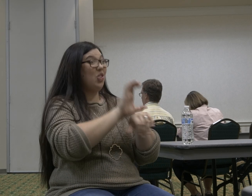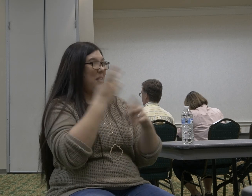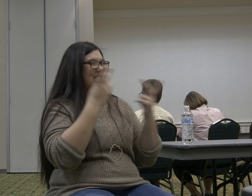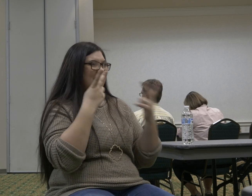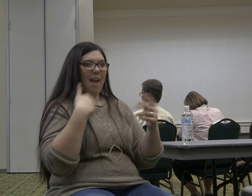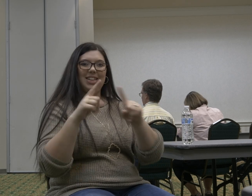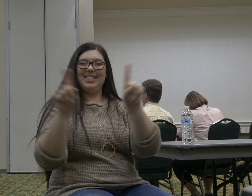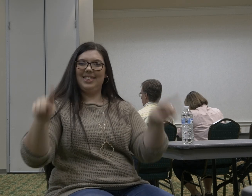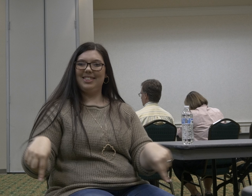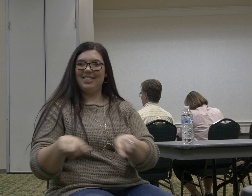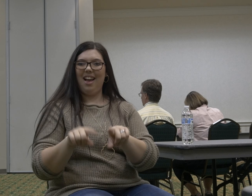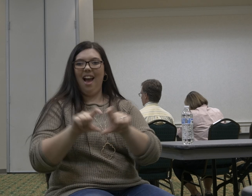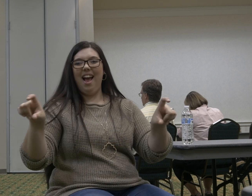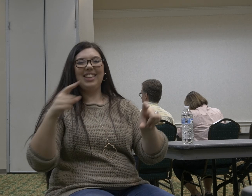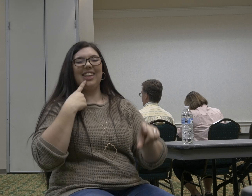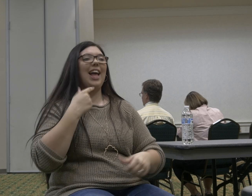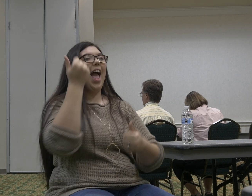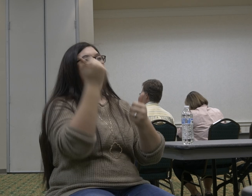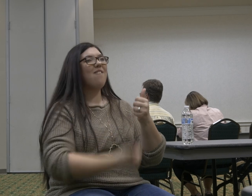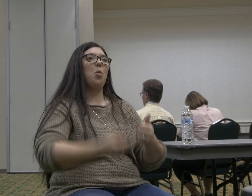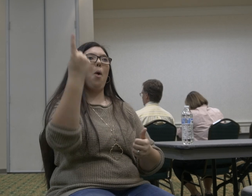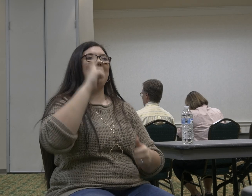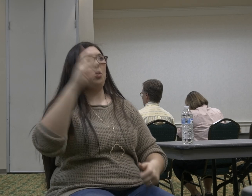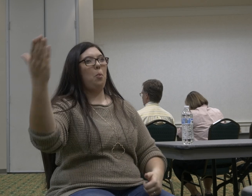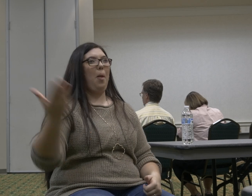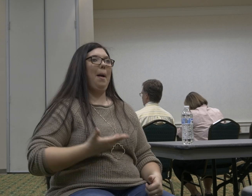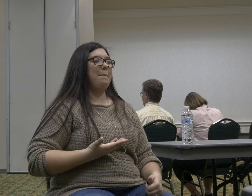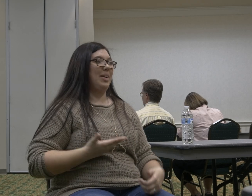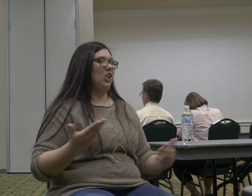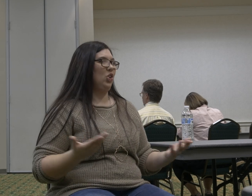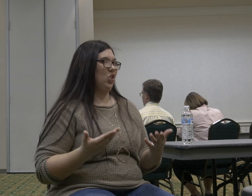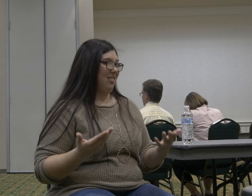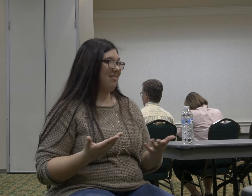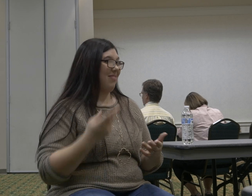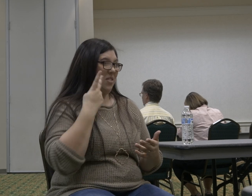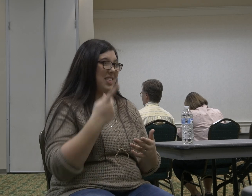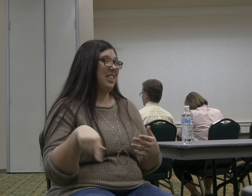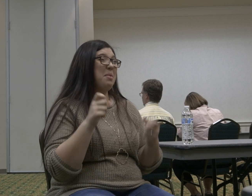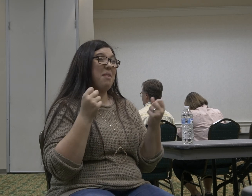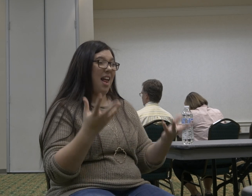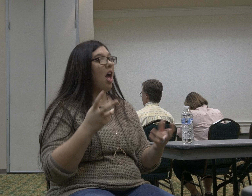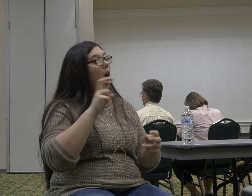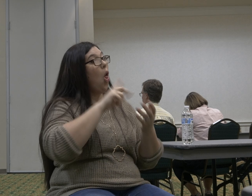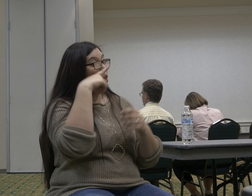says, everyone welcome here. Her legs are spread